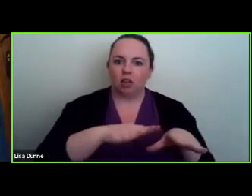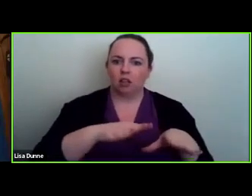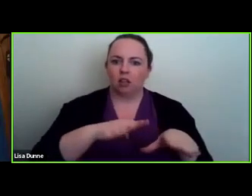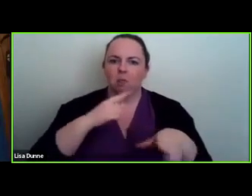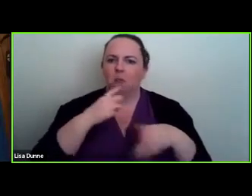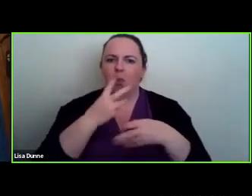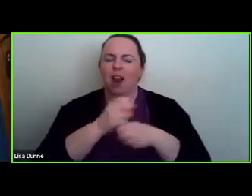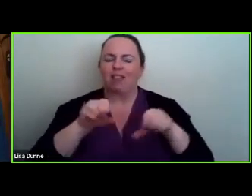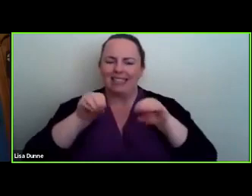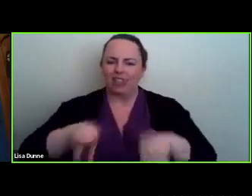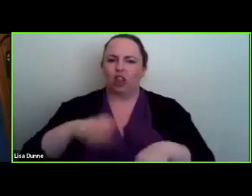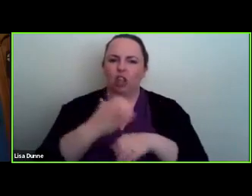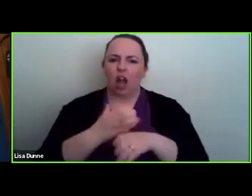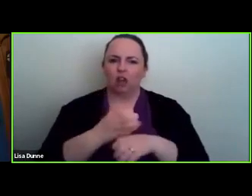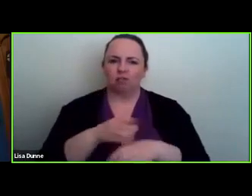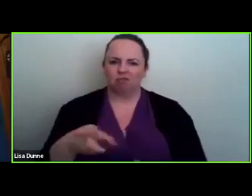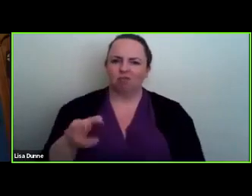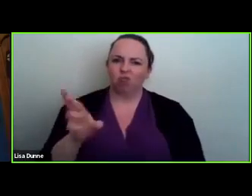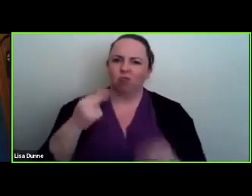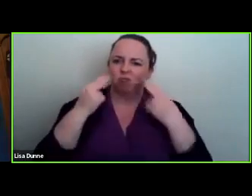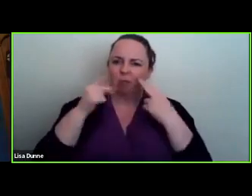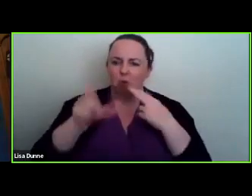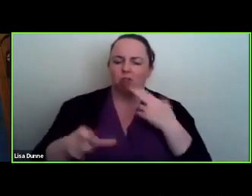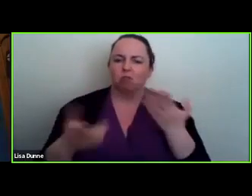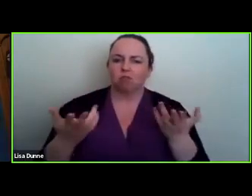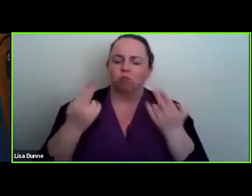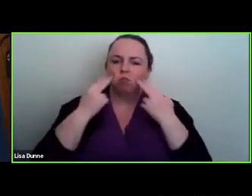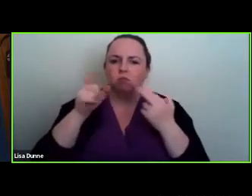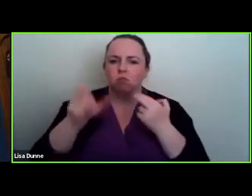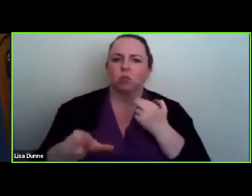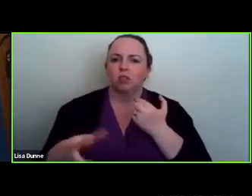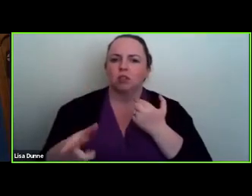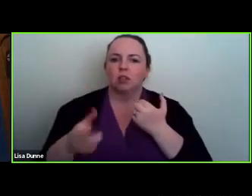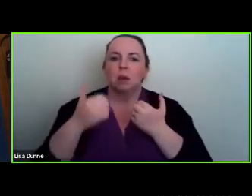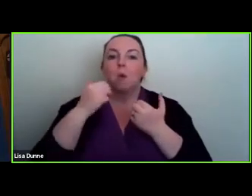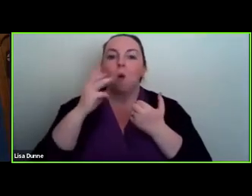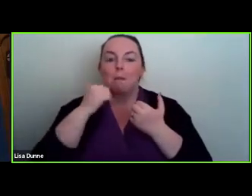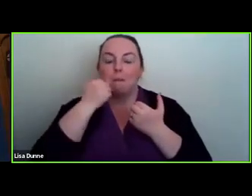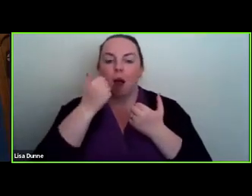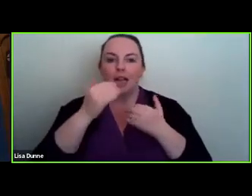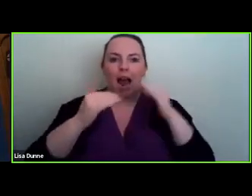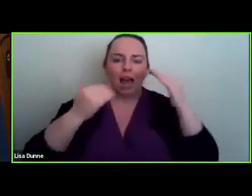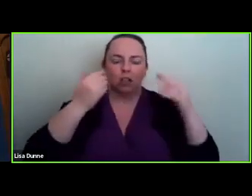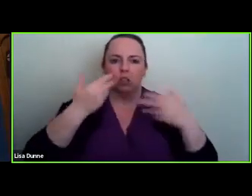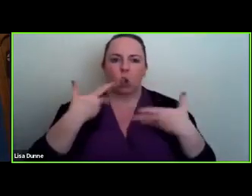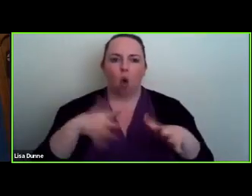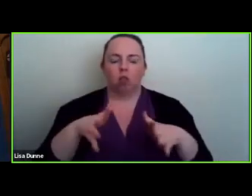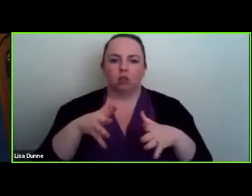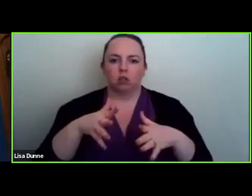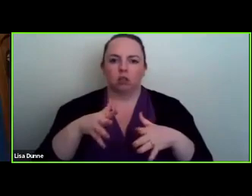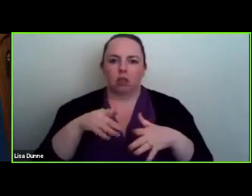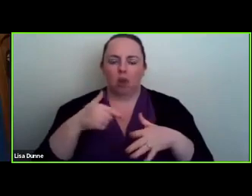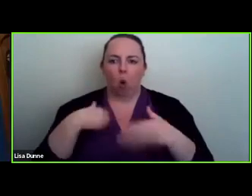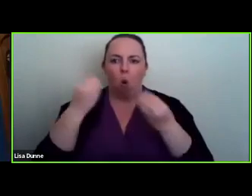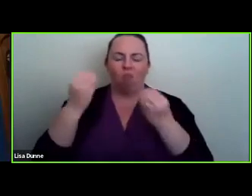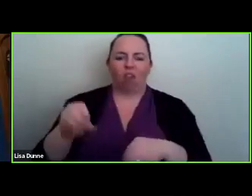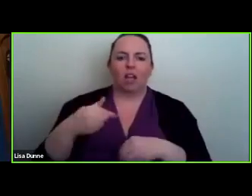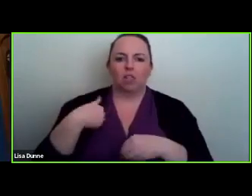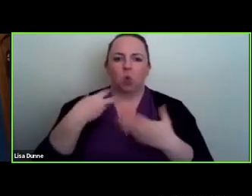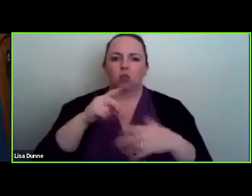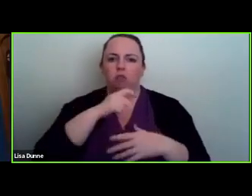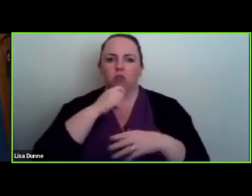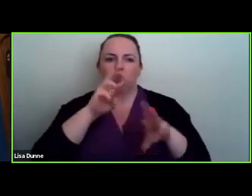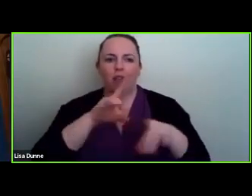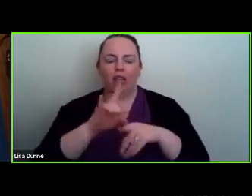child that I am a person just like them. That is because they do not want to insult me. They do not want to say the wrong thing, and they do not know what the